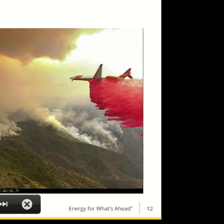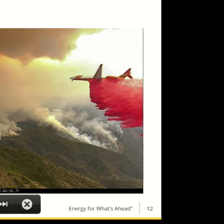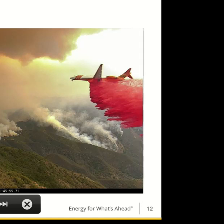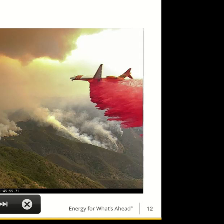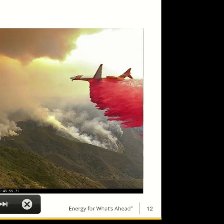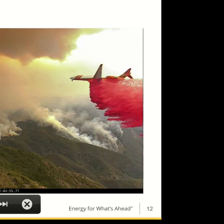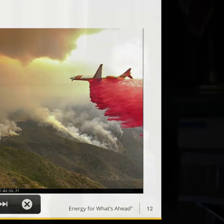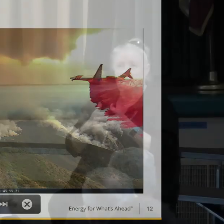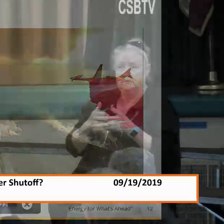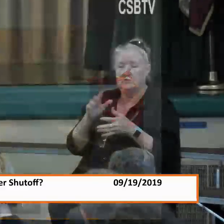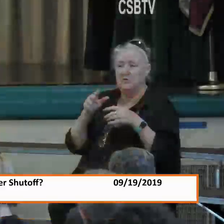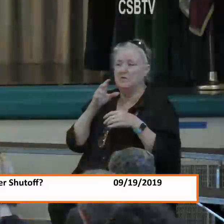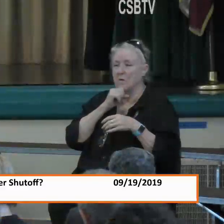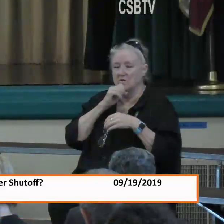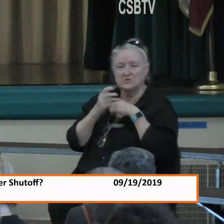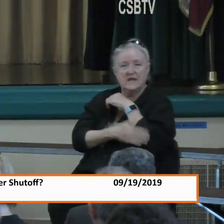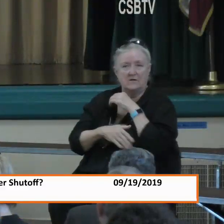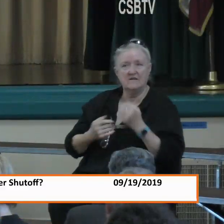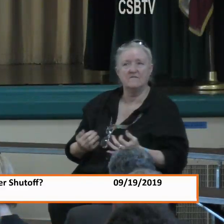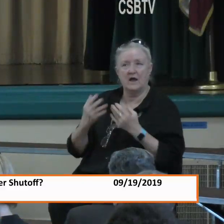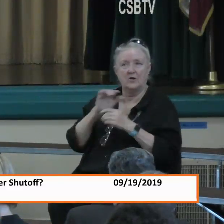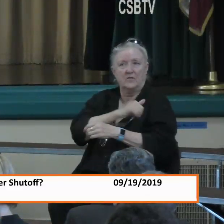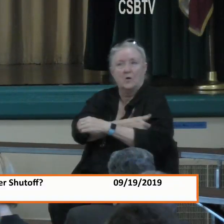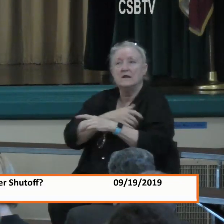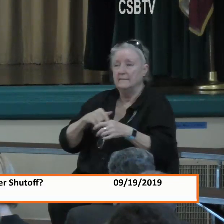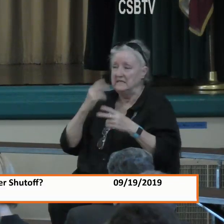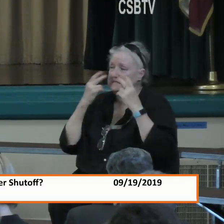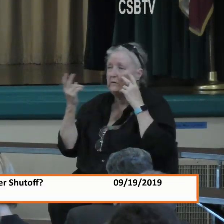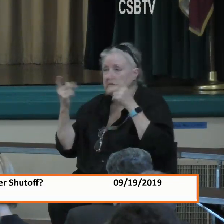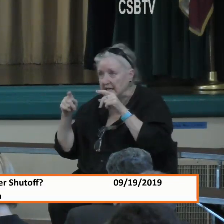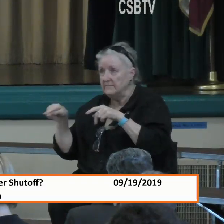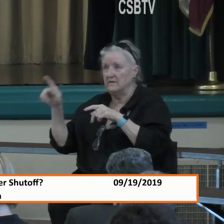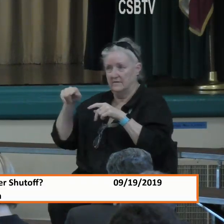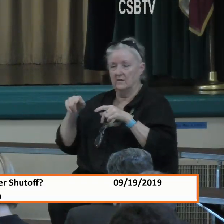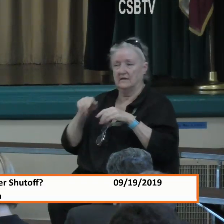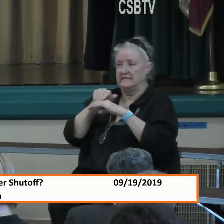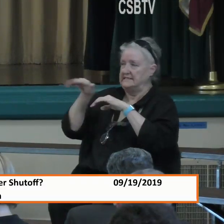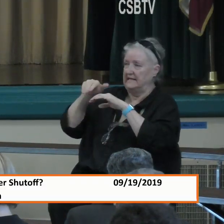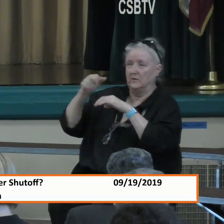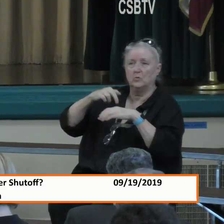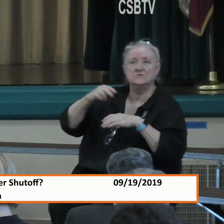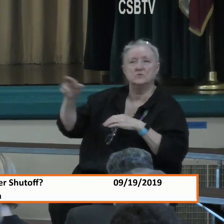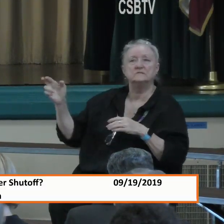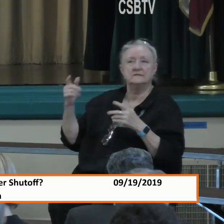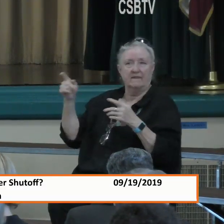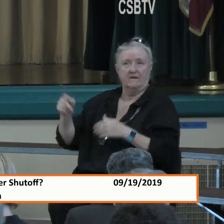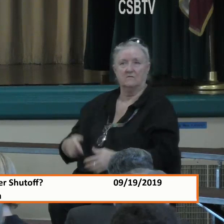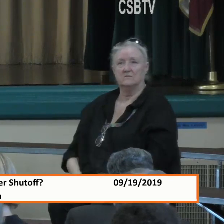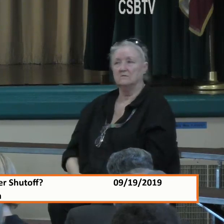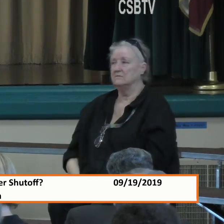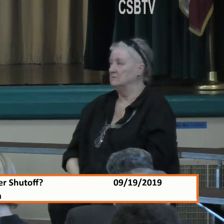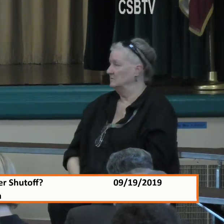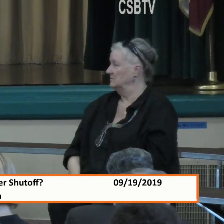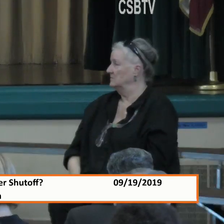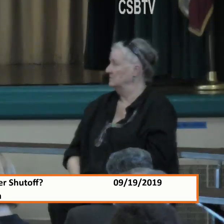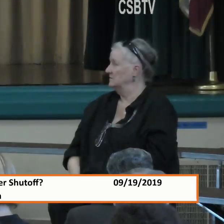Fire Authority in being able to see what was going on up there and deploying the necessary resources.